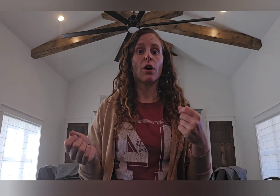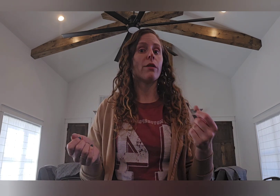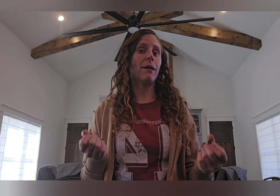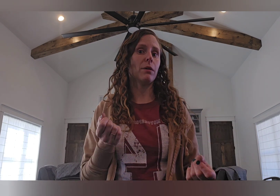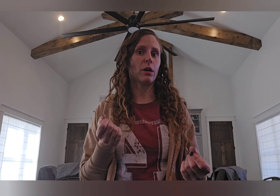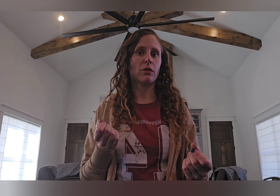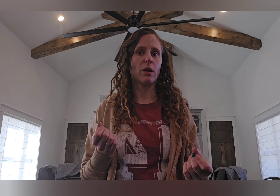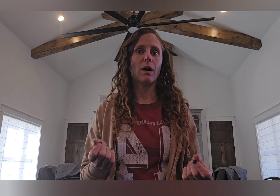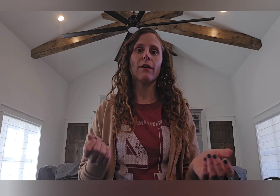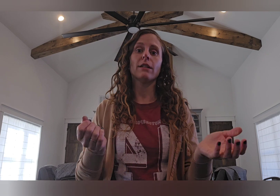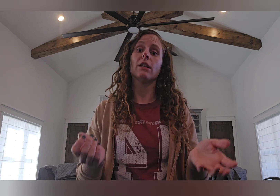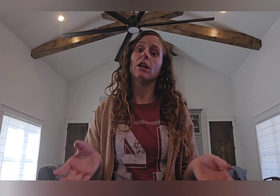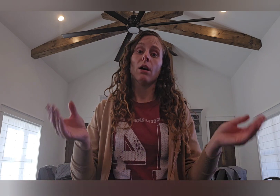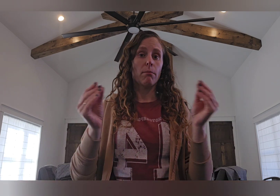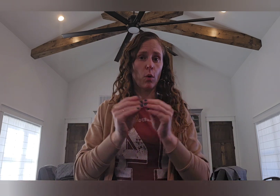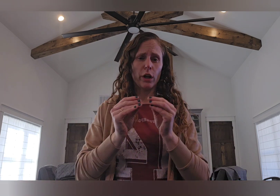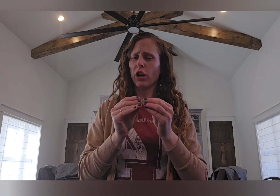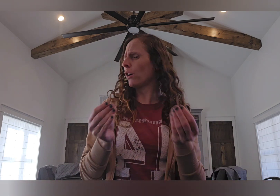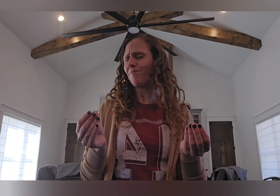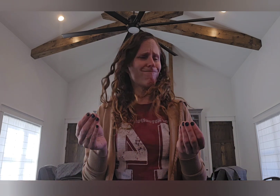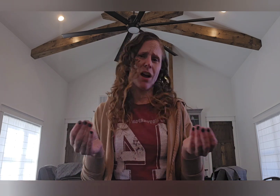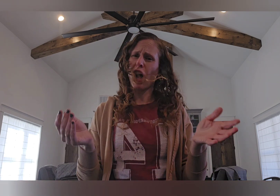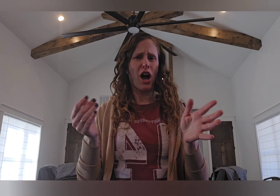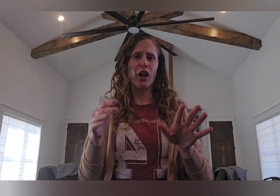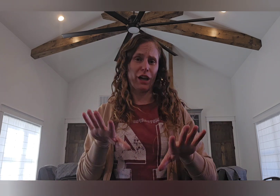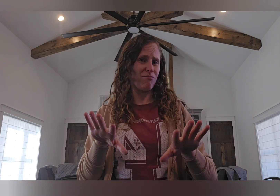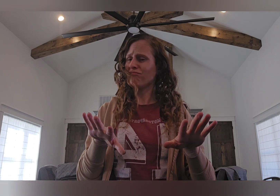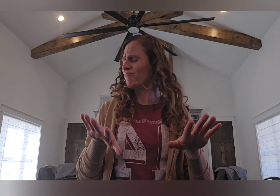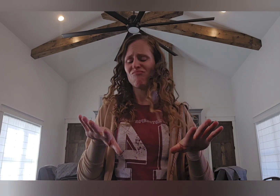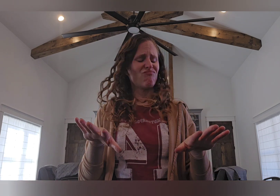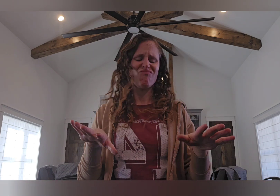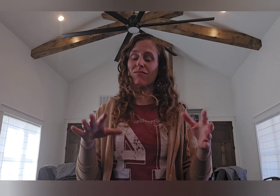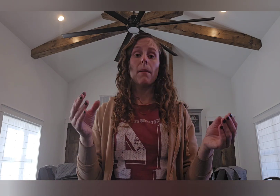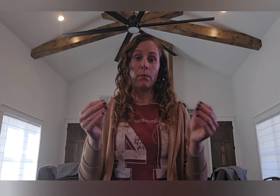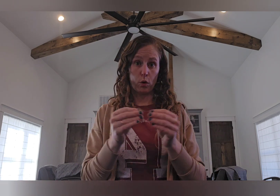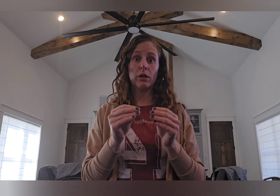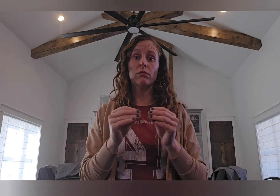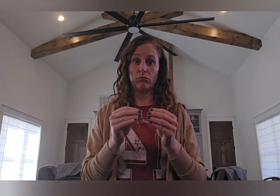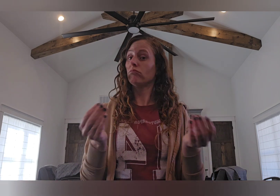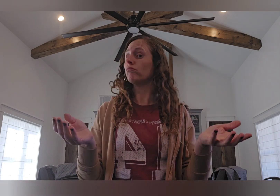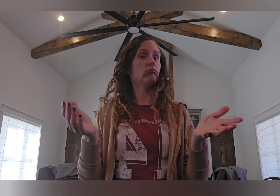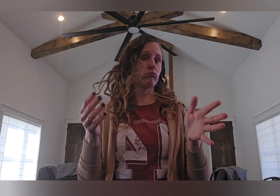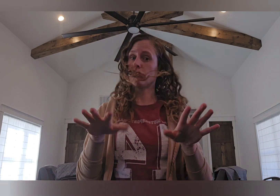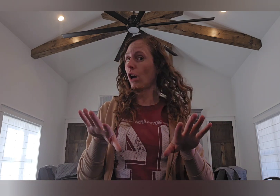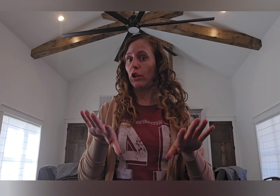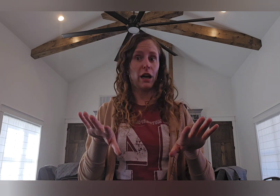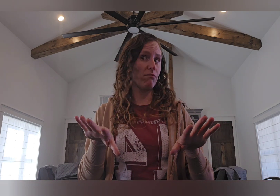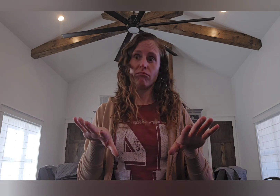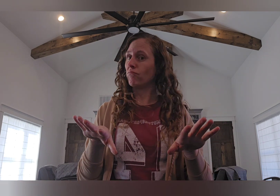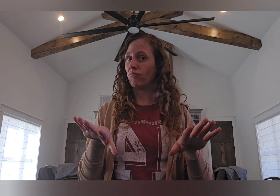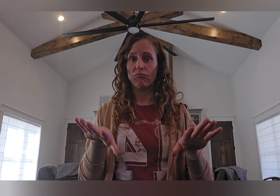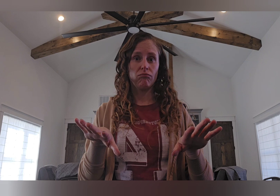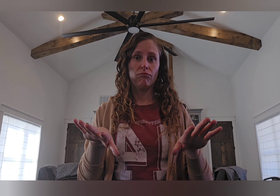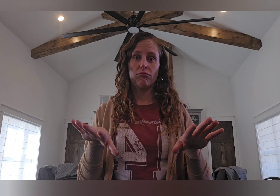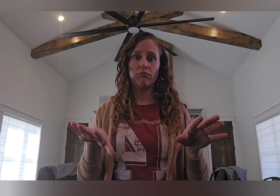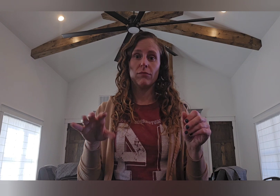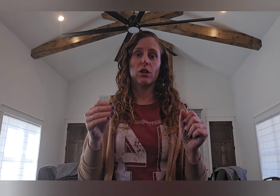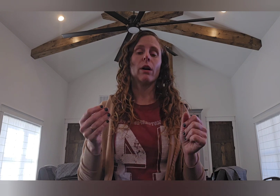So that one works really well. Is more or all done? More, all done. So kind of